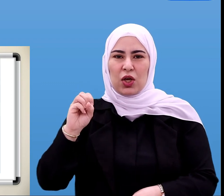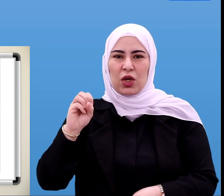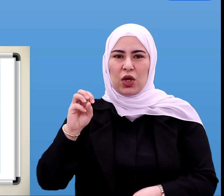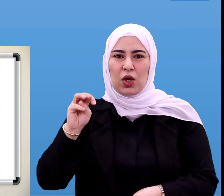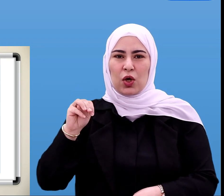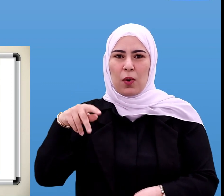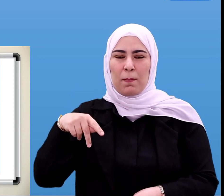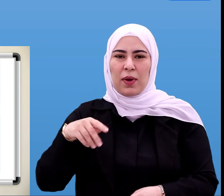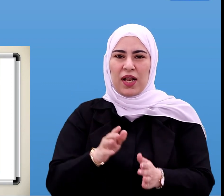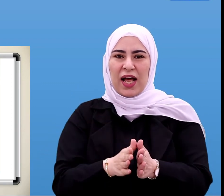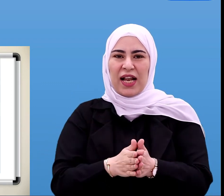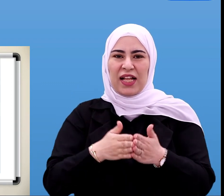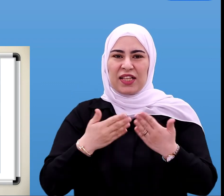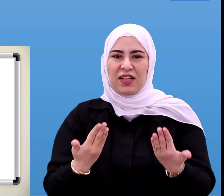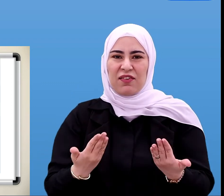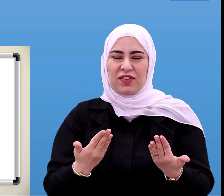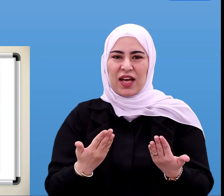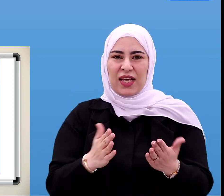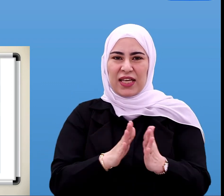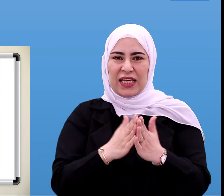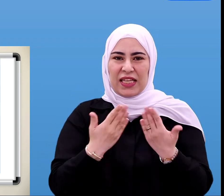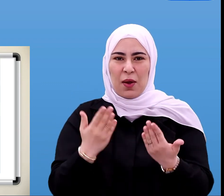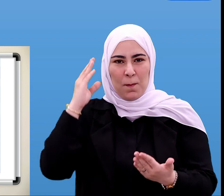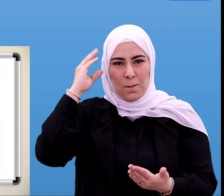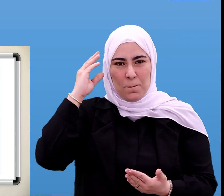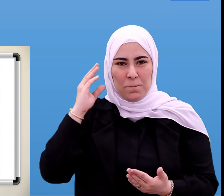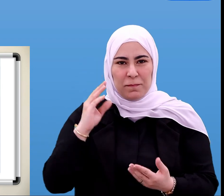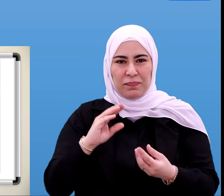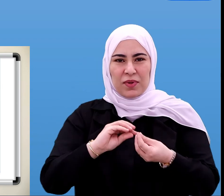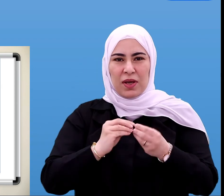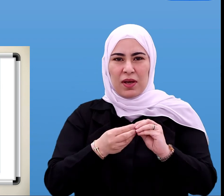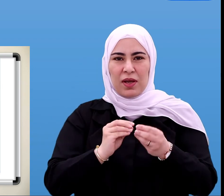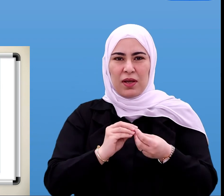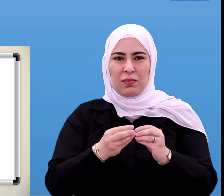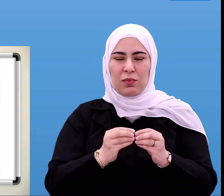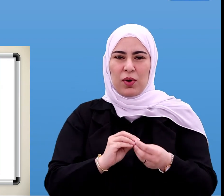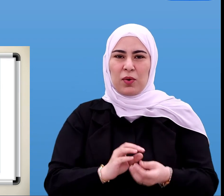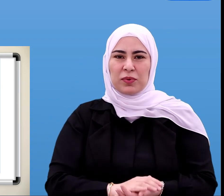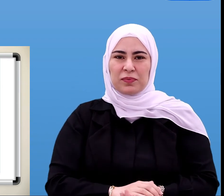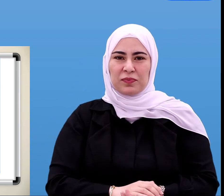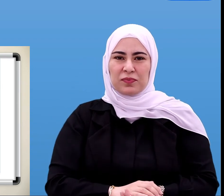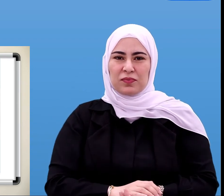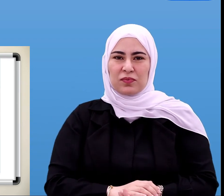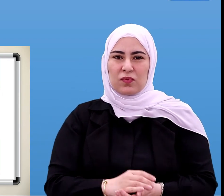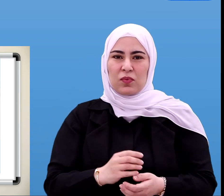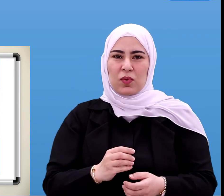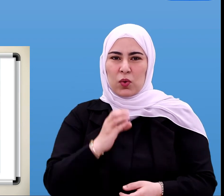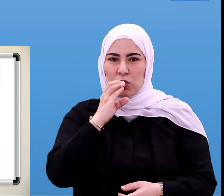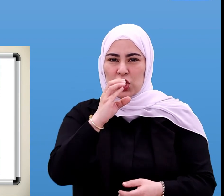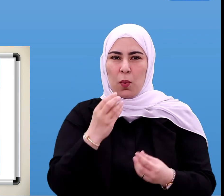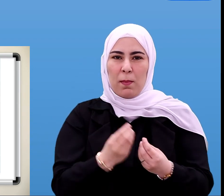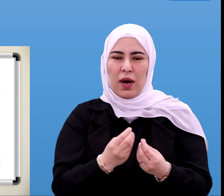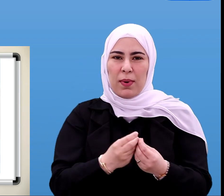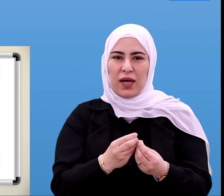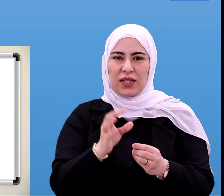page 14, exercise 4, and let's do it together. Complete the phrases with